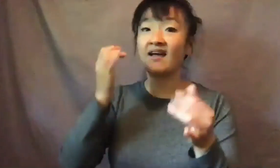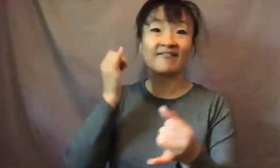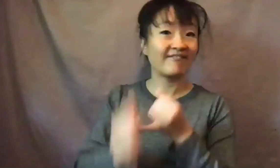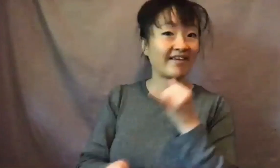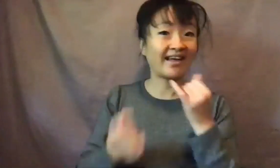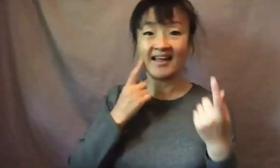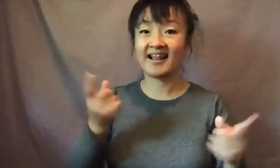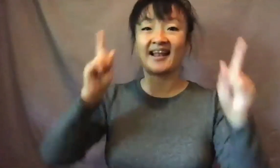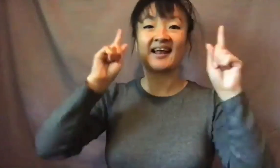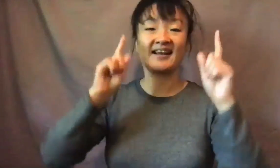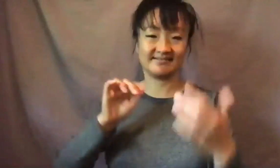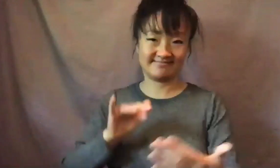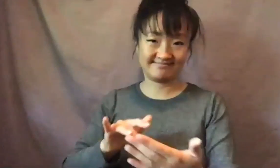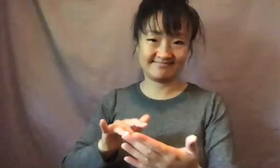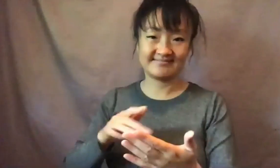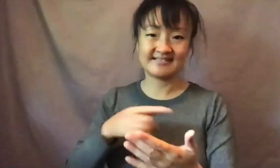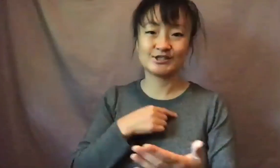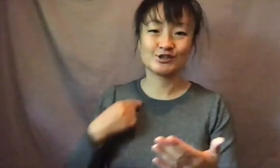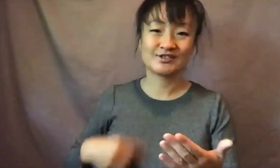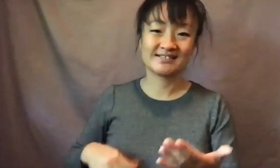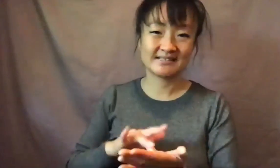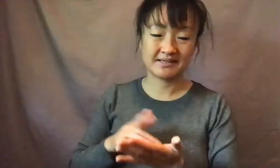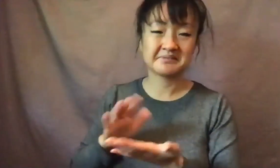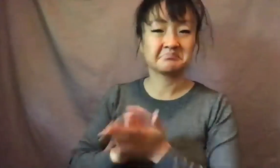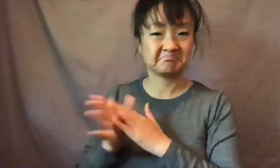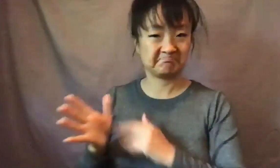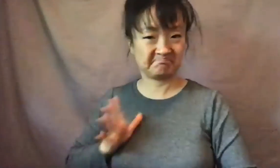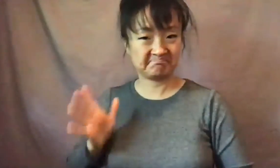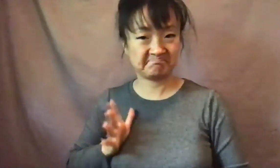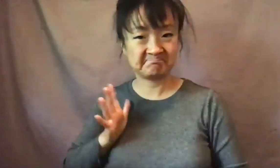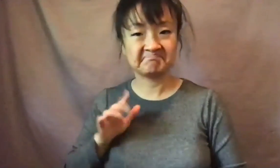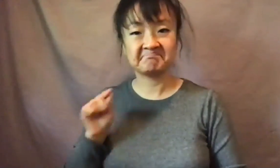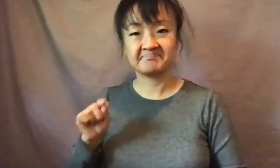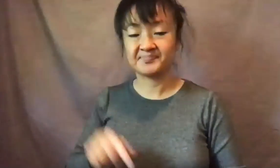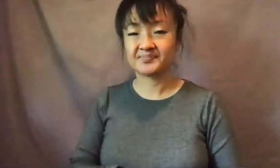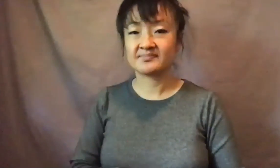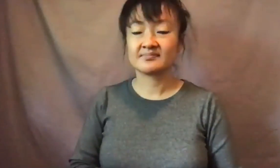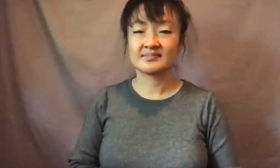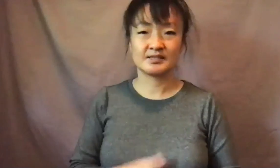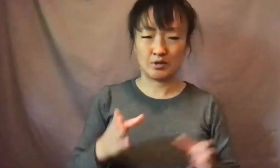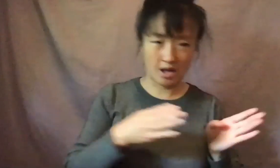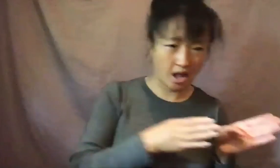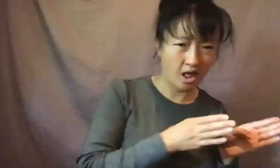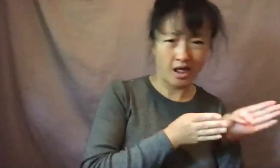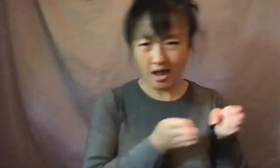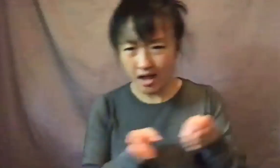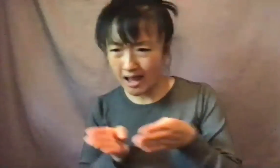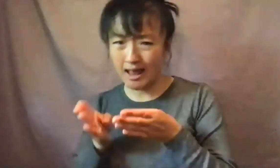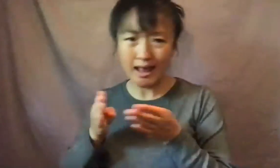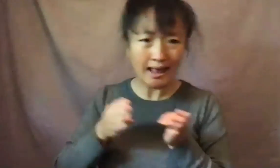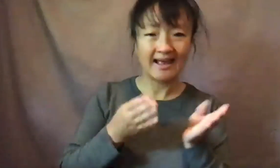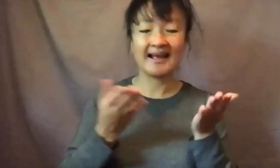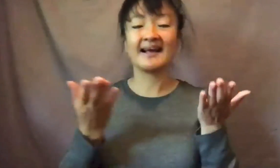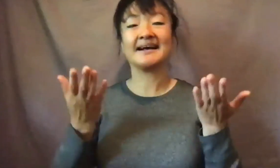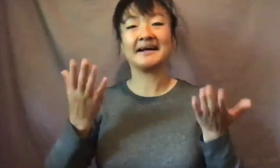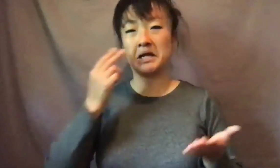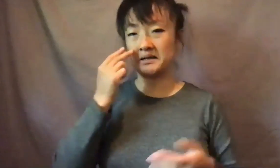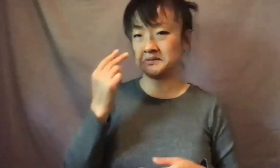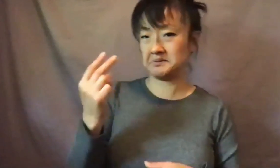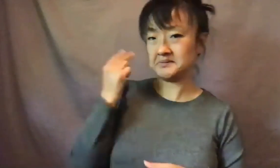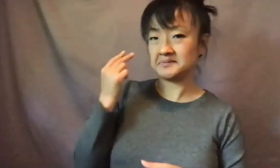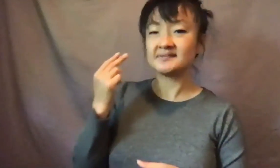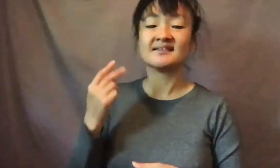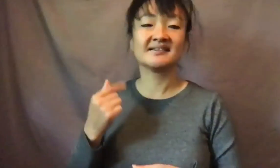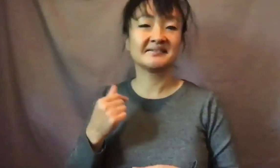Chinese medicine that were formalized. But while it seems quite zigzaggy, looking back, I can see exactly